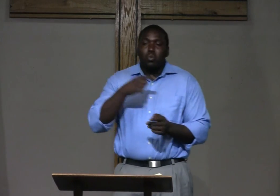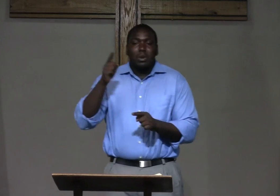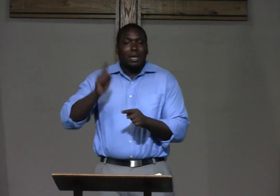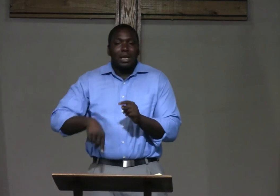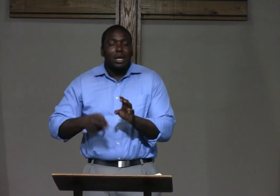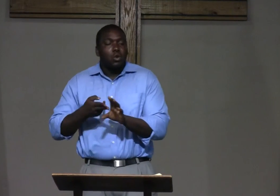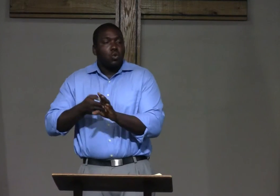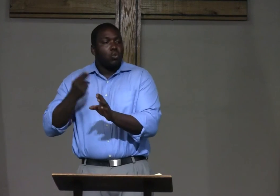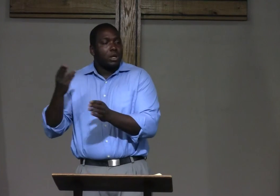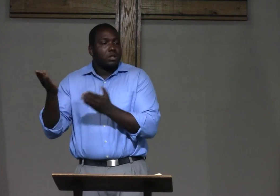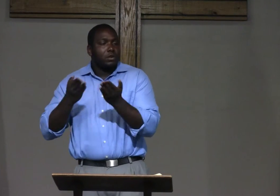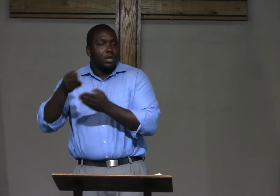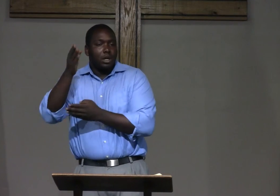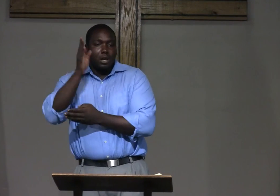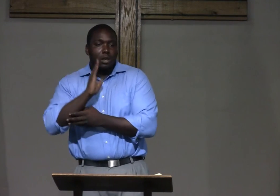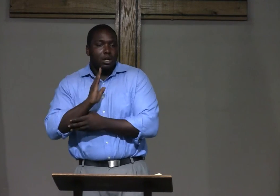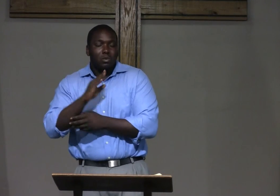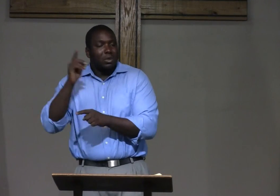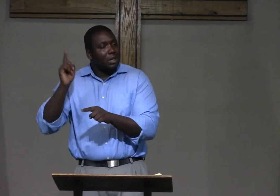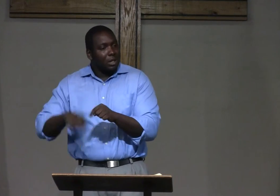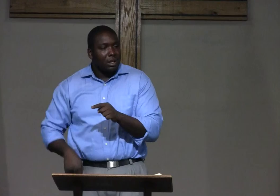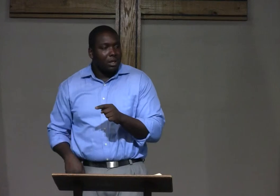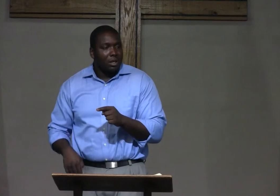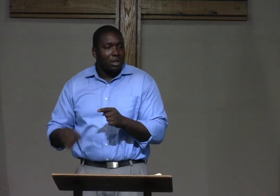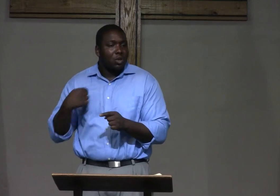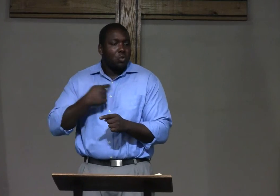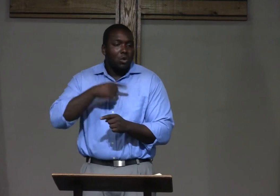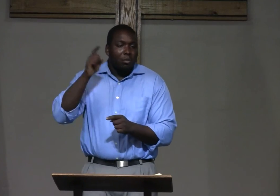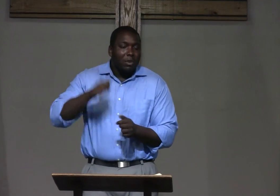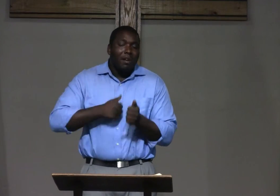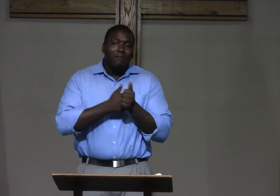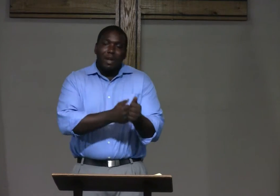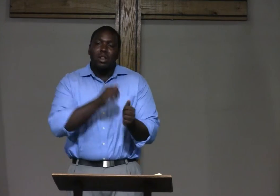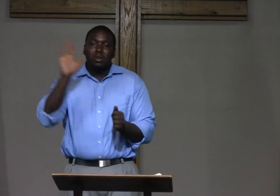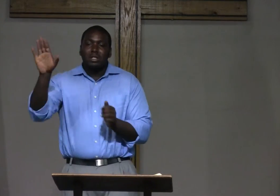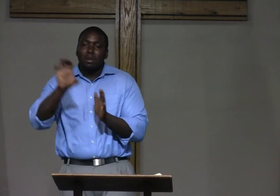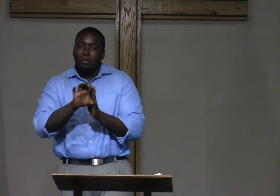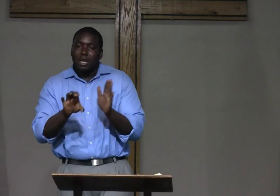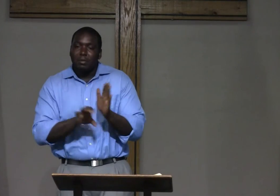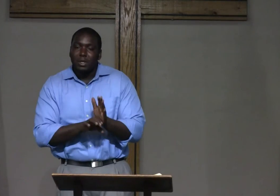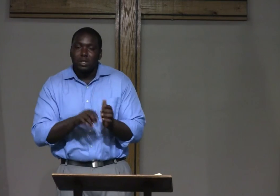we can't quit serving God. We must follow